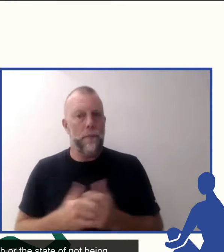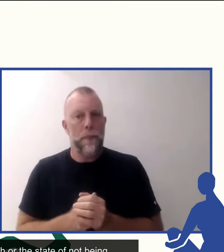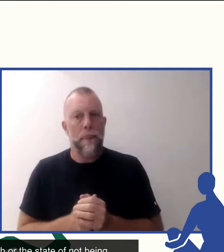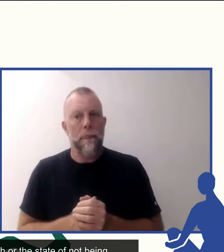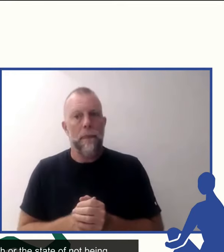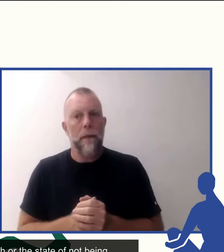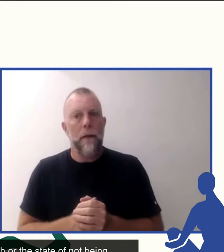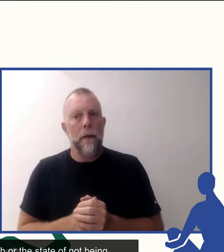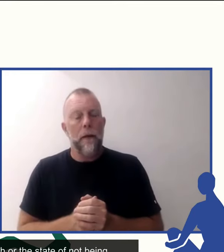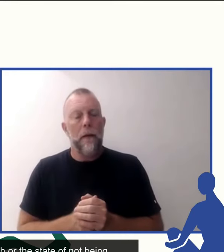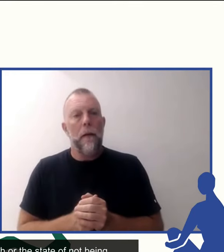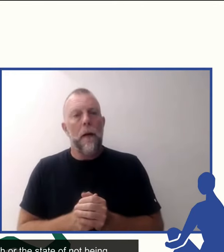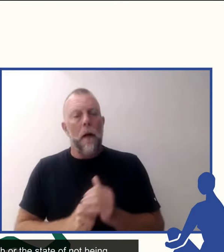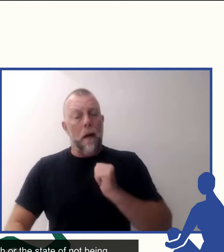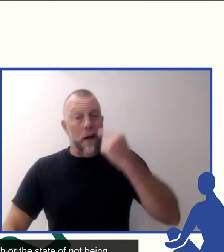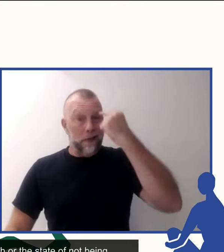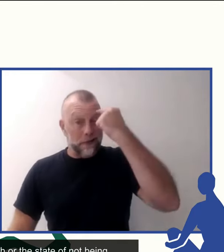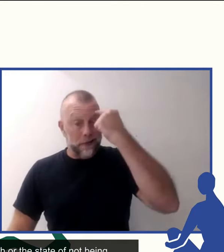I guess